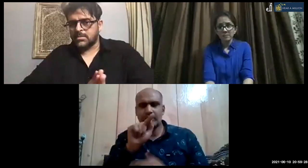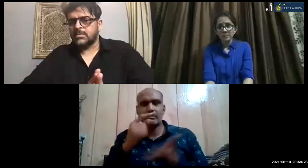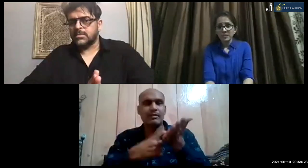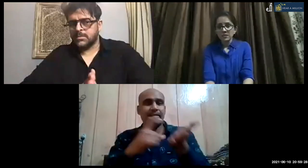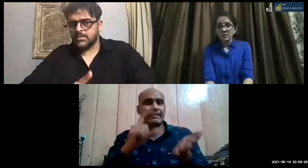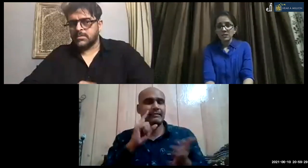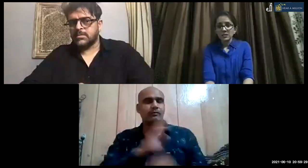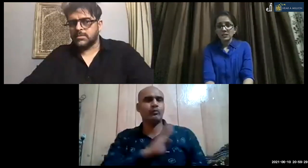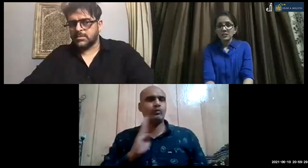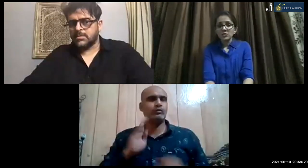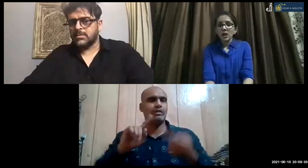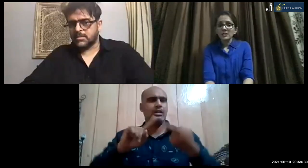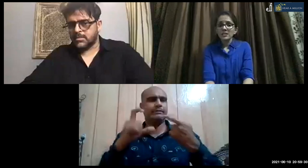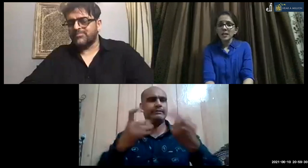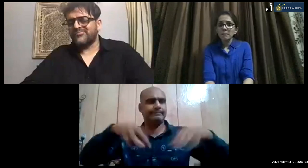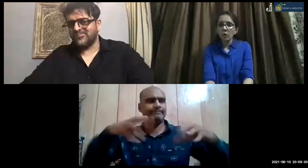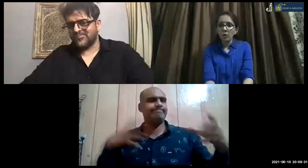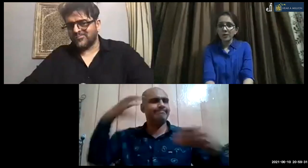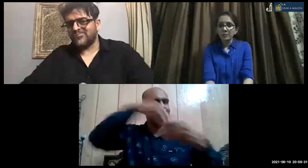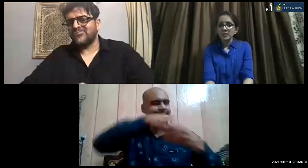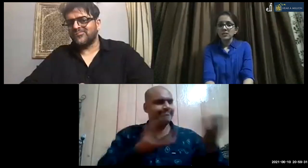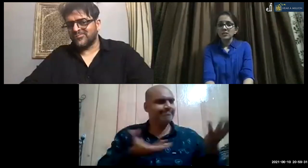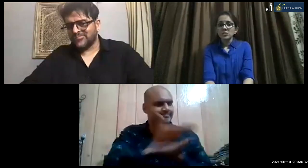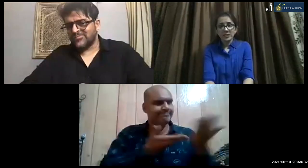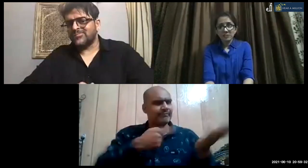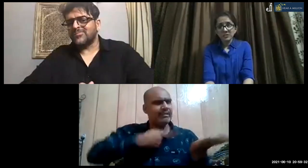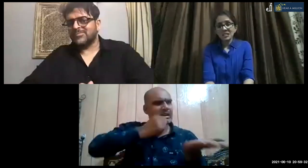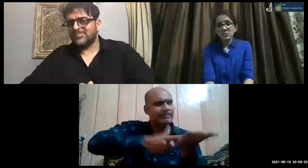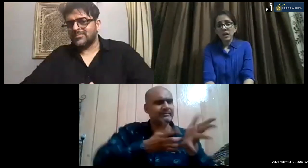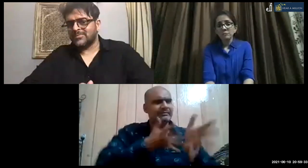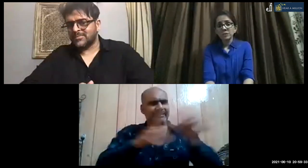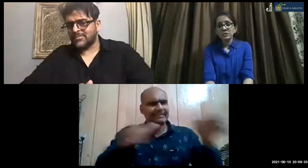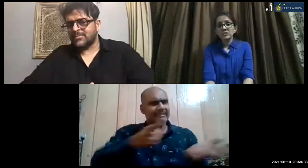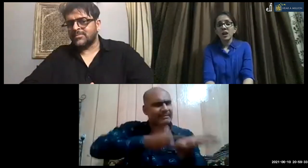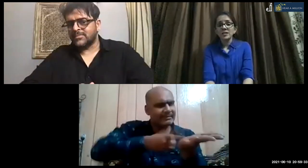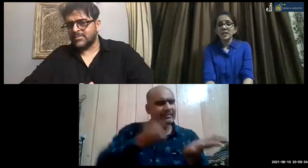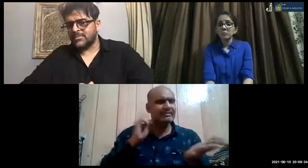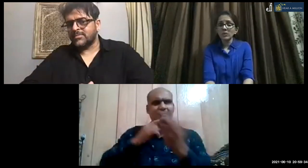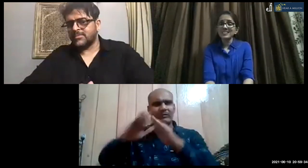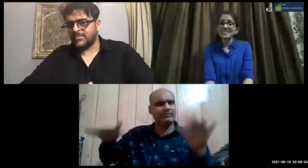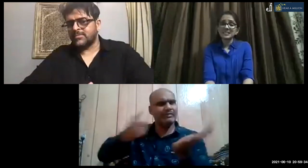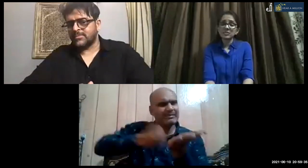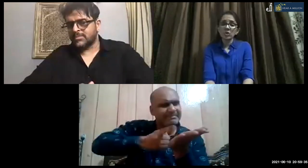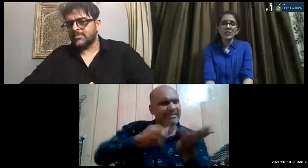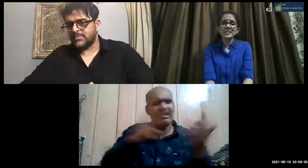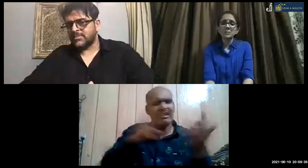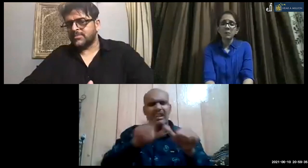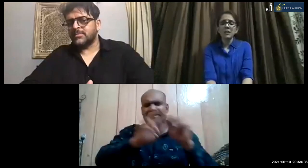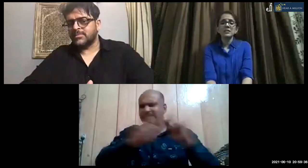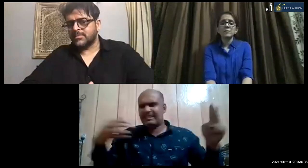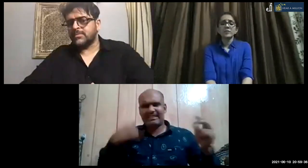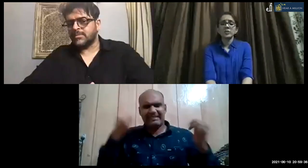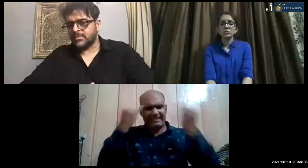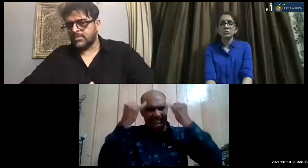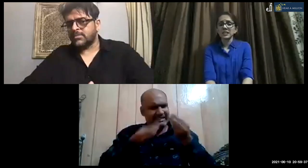again. So RCI board, we definitely need to have people in the RCI board and strongly